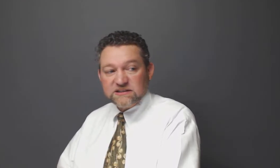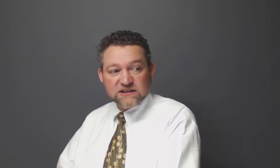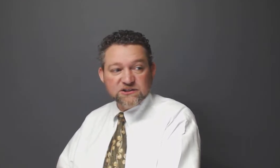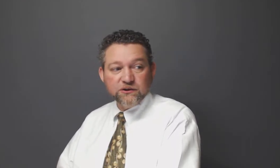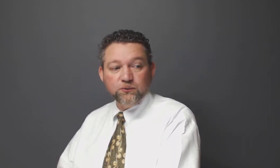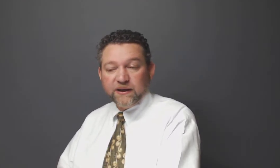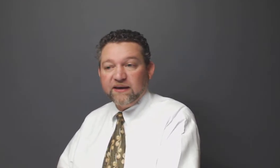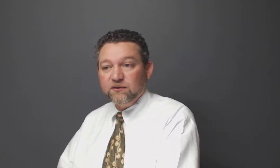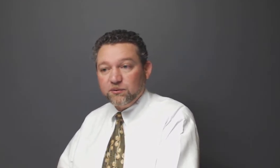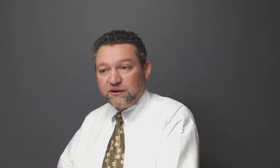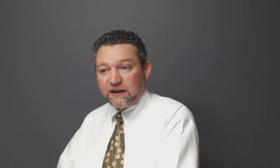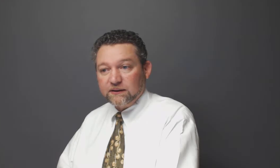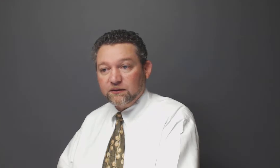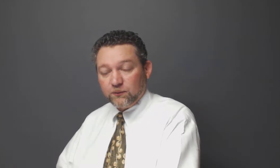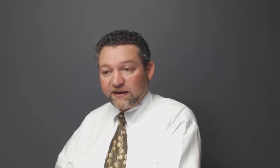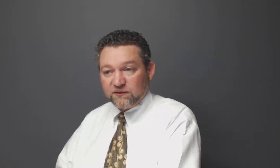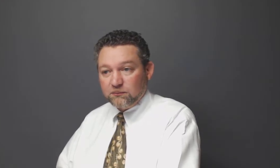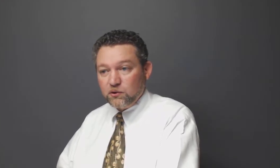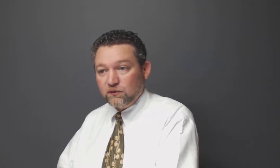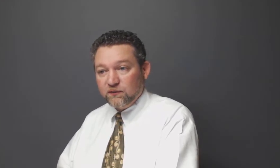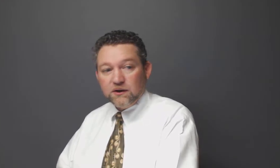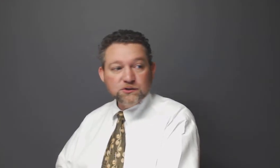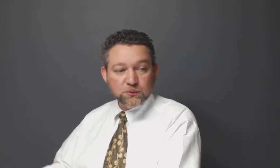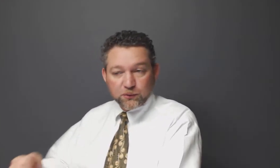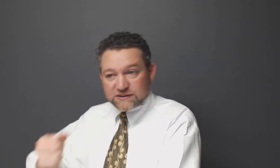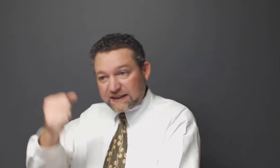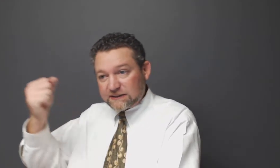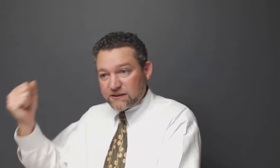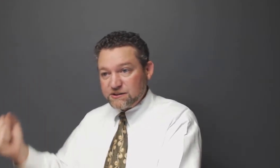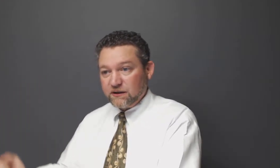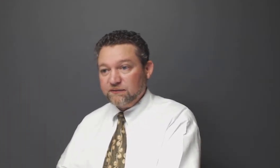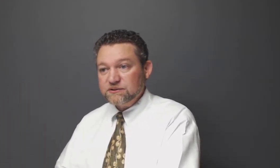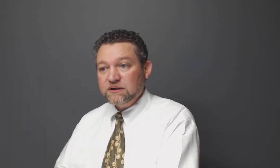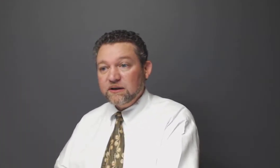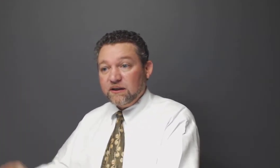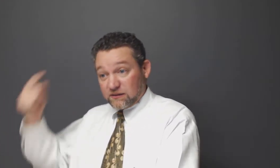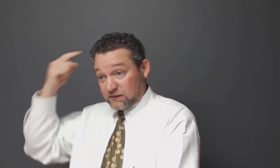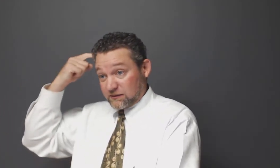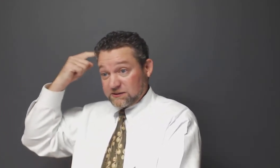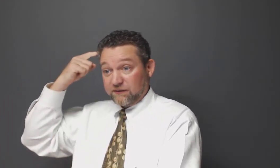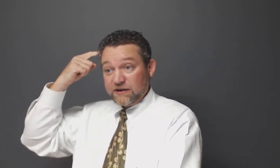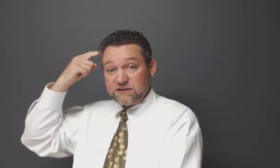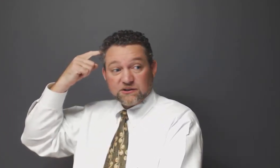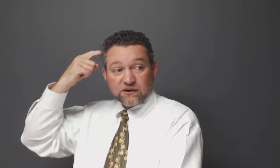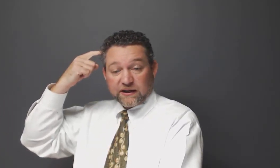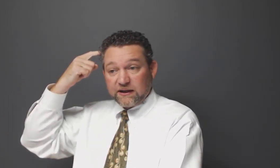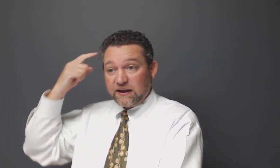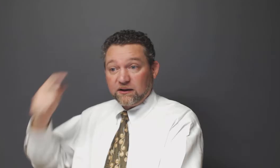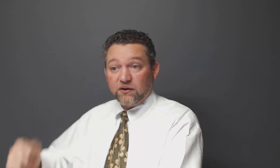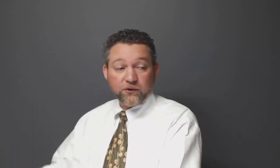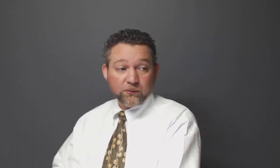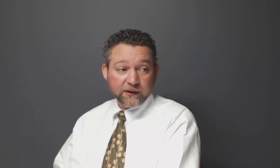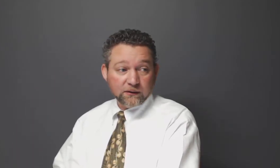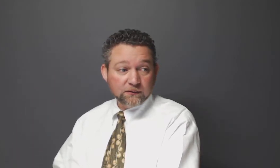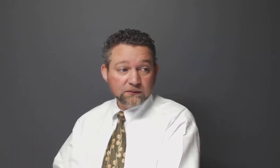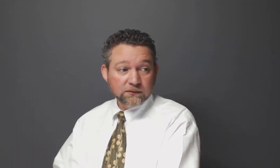the shield we have to protect, or we have to move to protect ourselves. Salvation's on our head. It ain't gone nowhere.